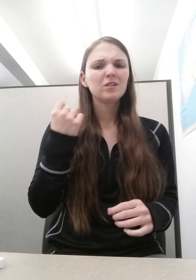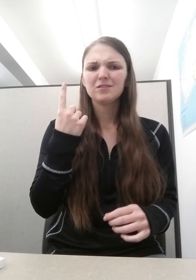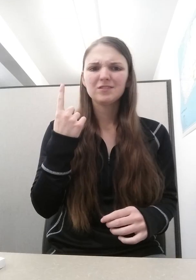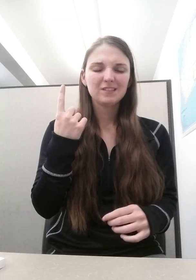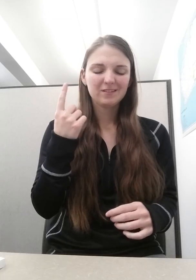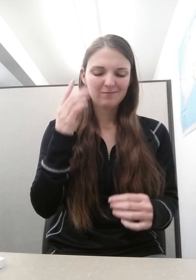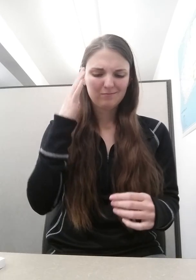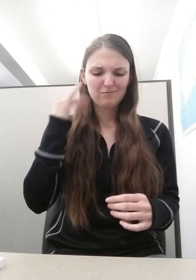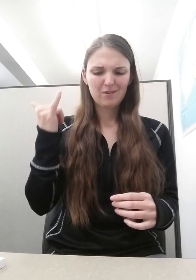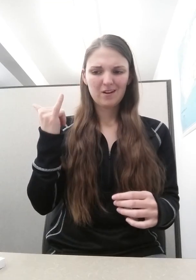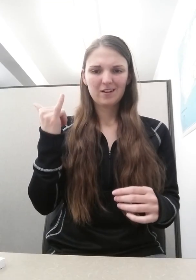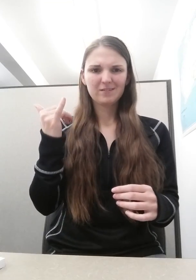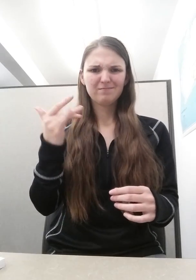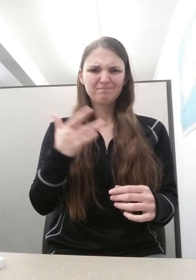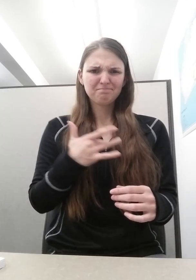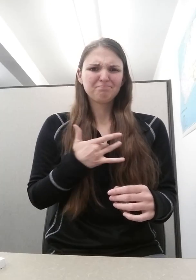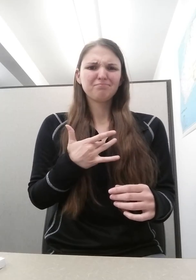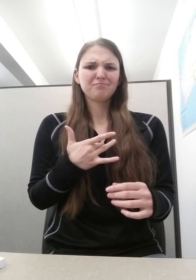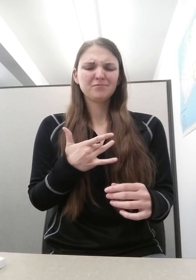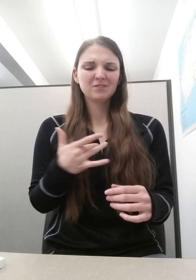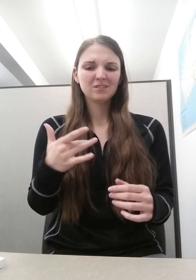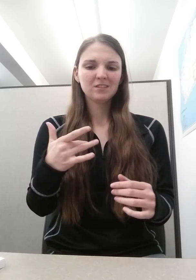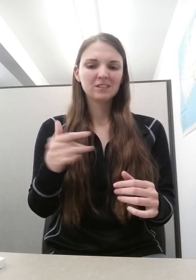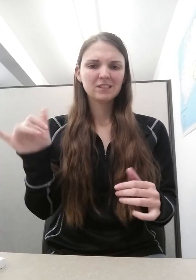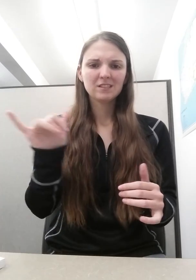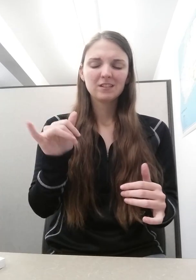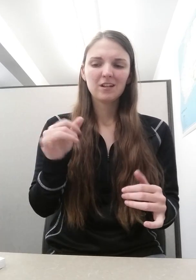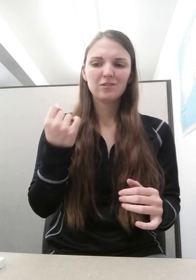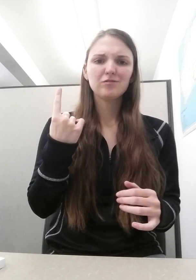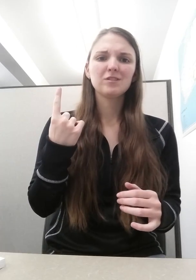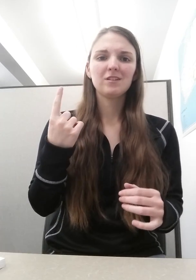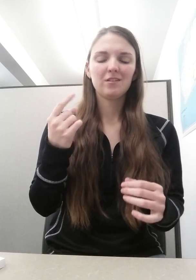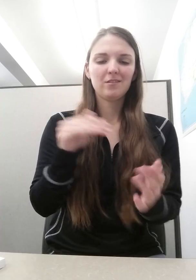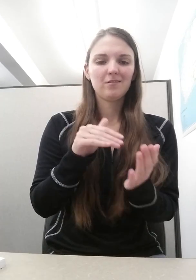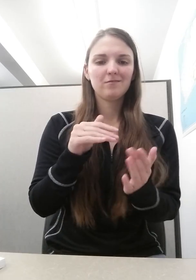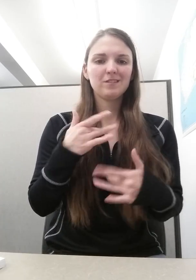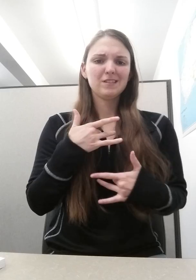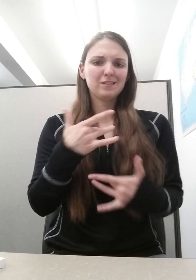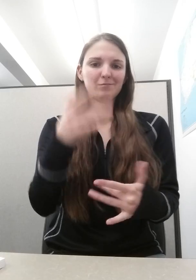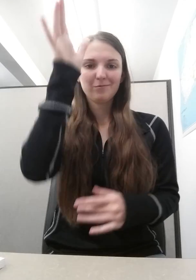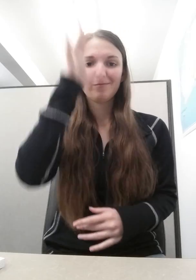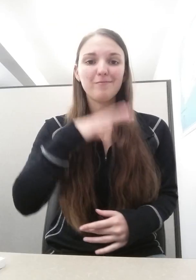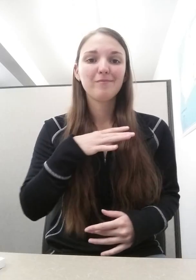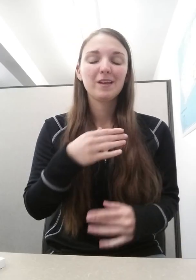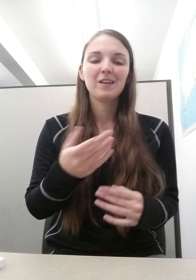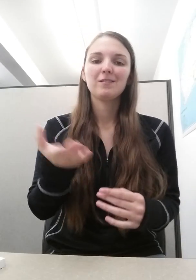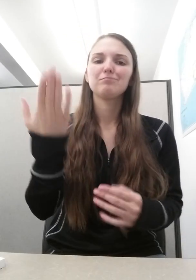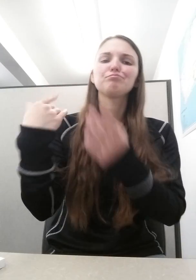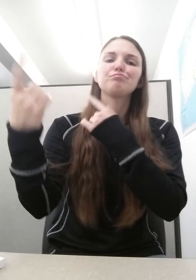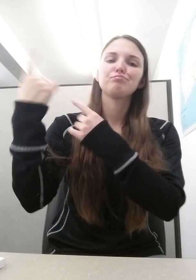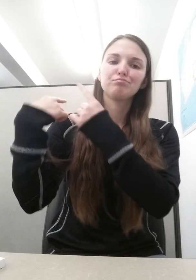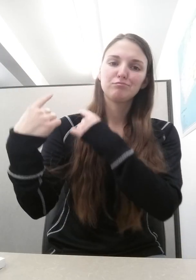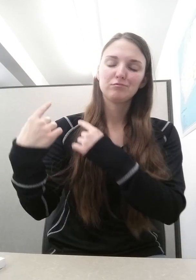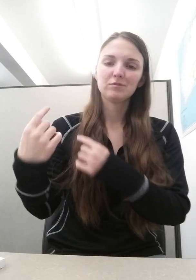like Macbeth, until you know about Stratford and what it was like to live there in the years circa